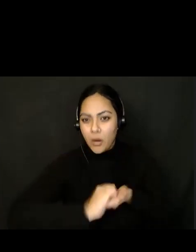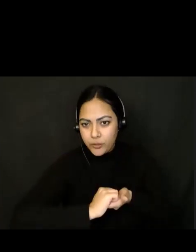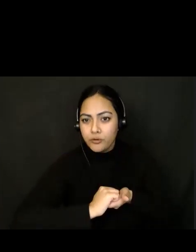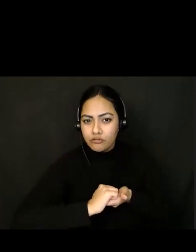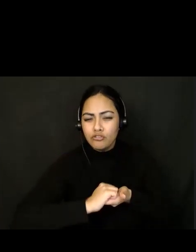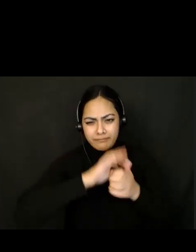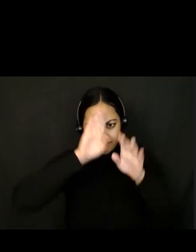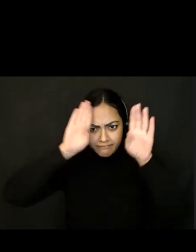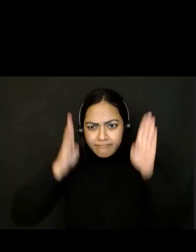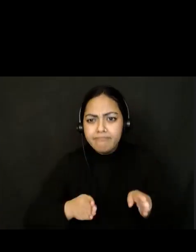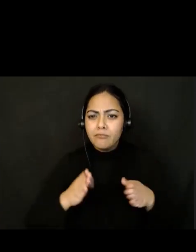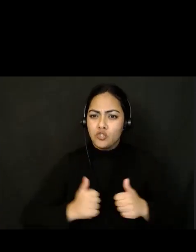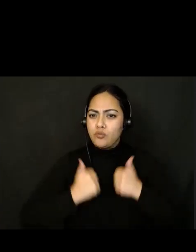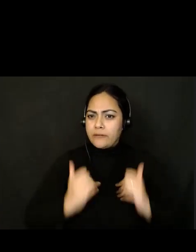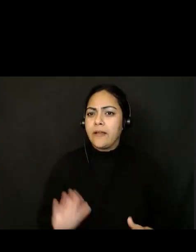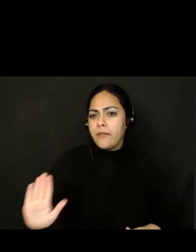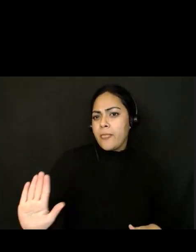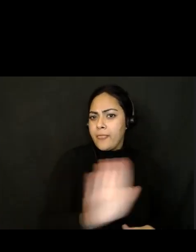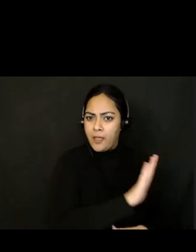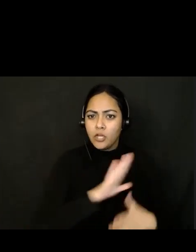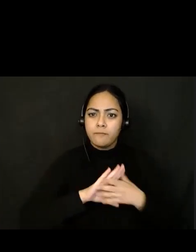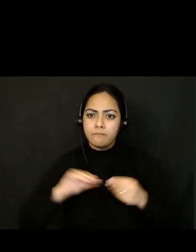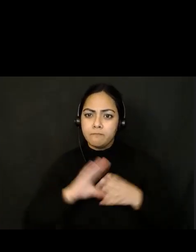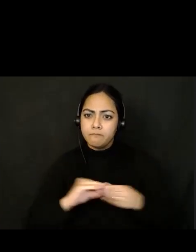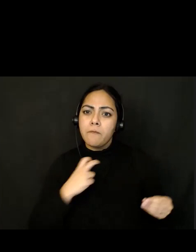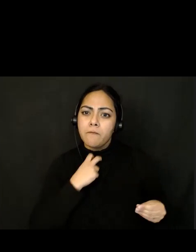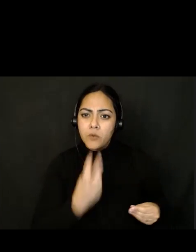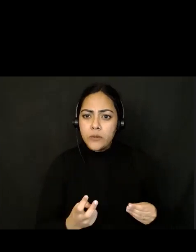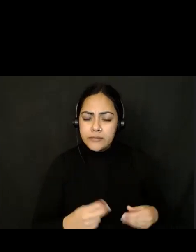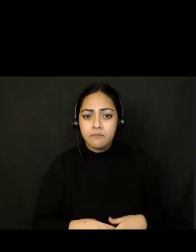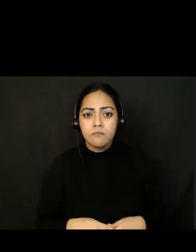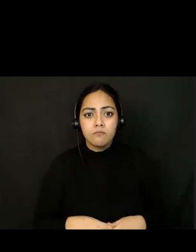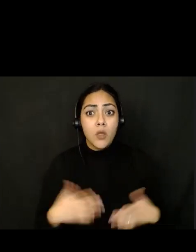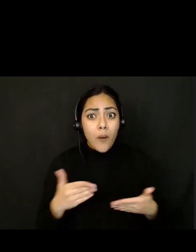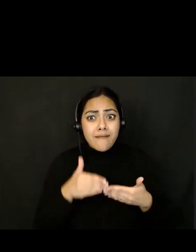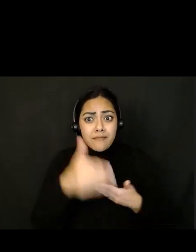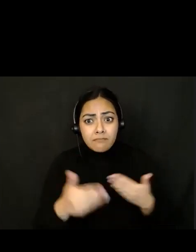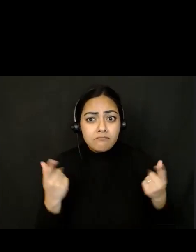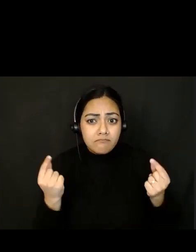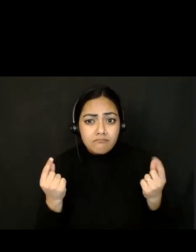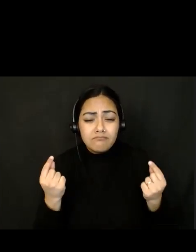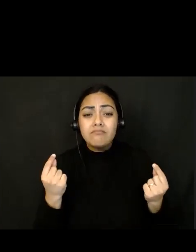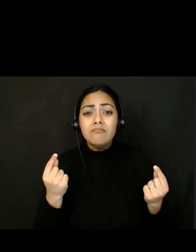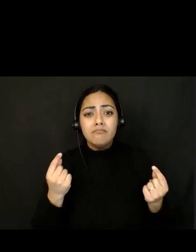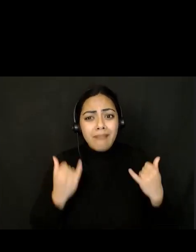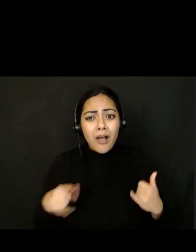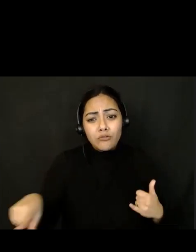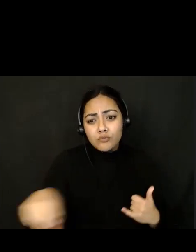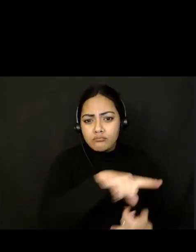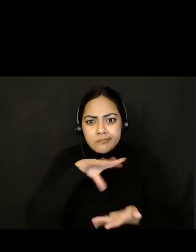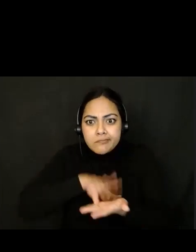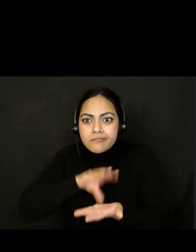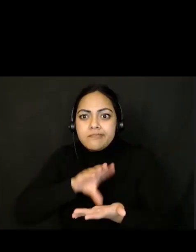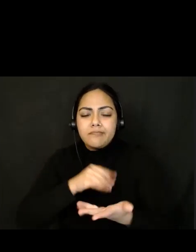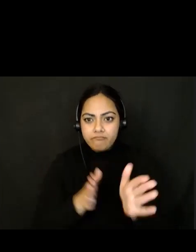next steps? Well, I wanted to end by taking all the goodwill and motivation and learnings coming out